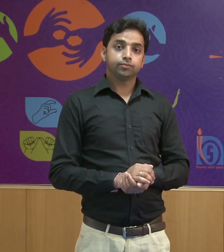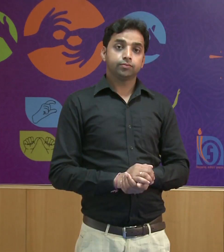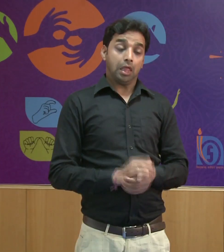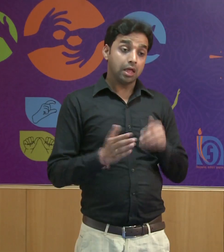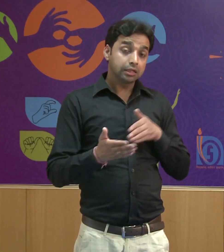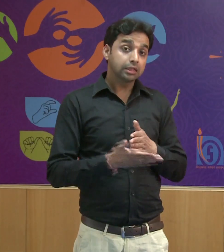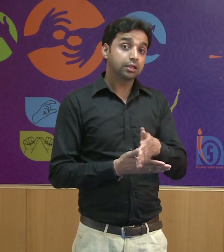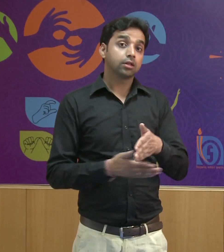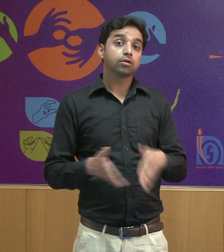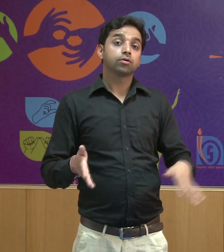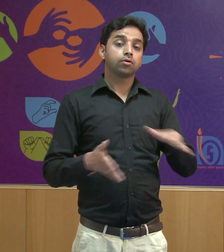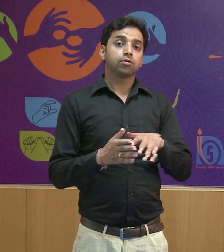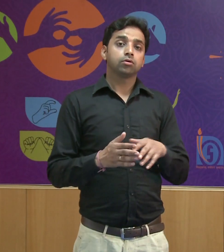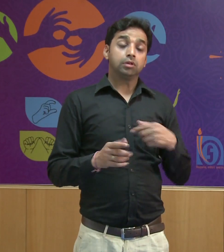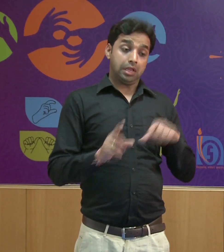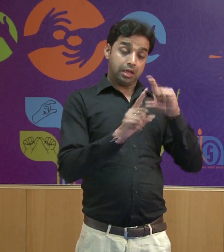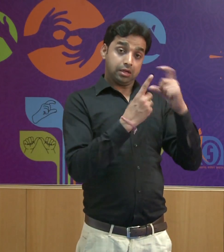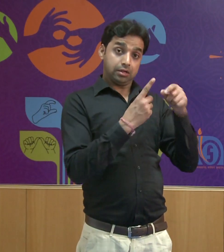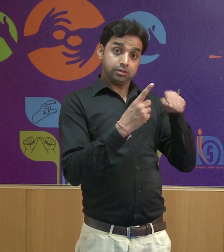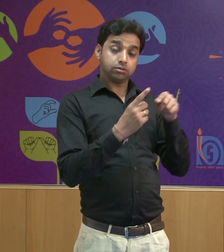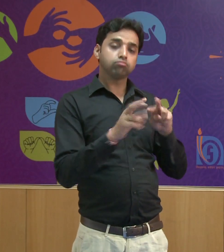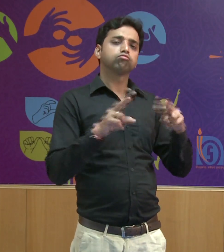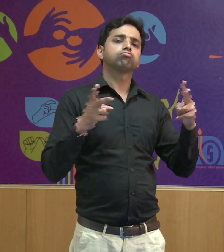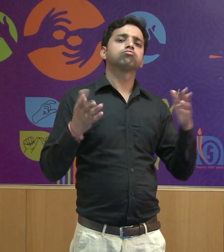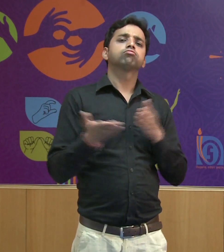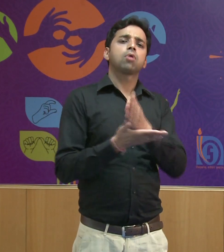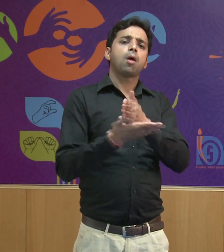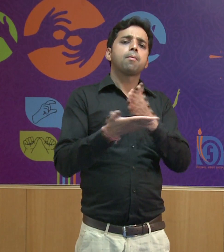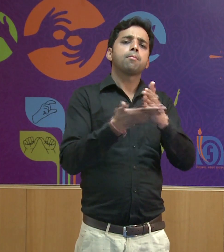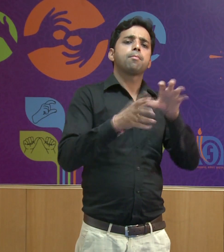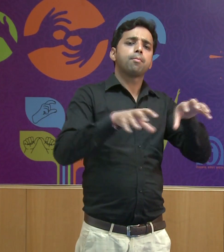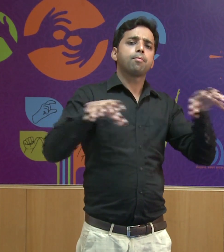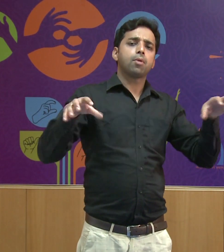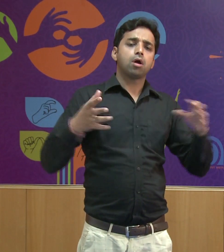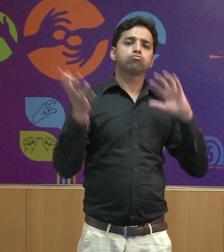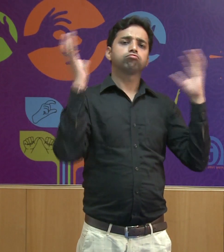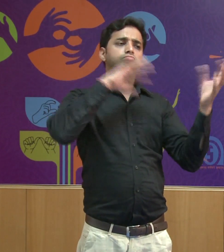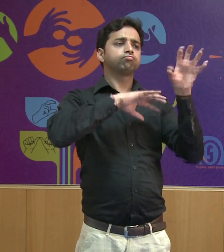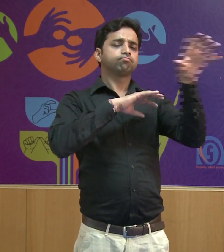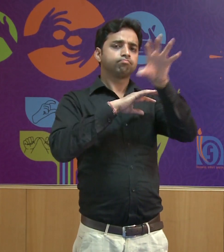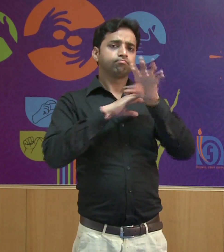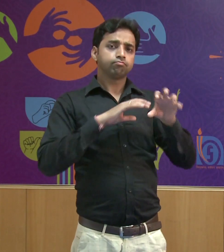Therefore, the culture of different parts of the world were mixed